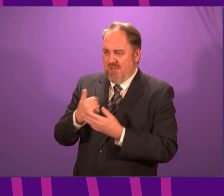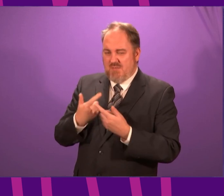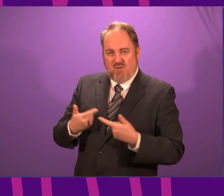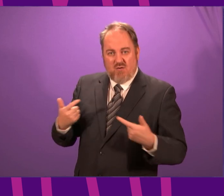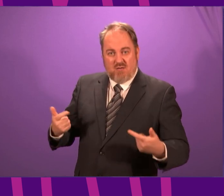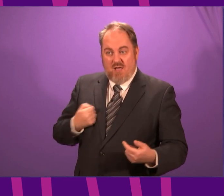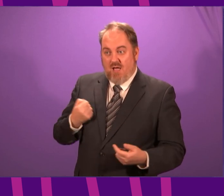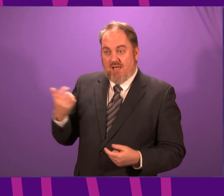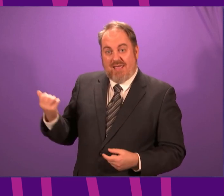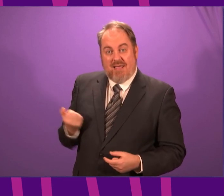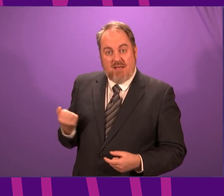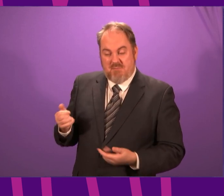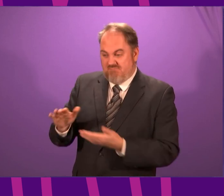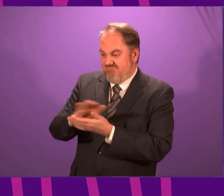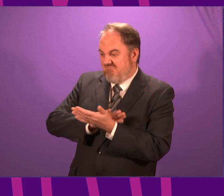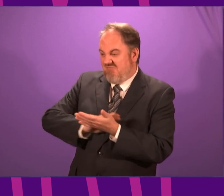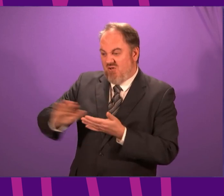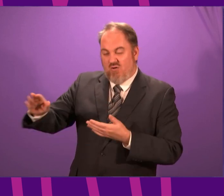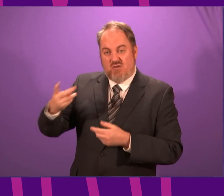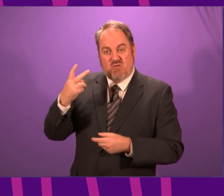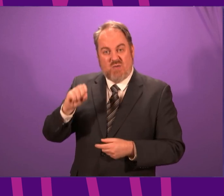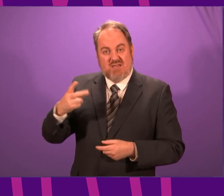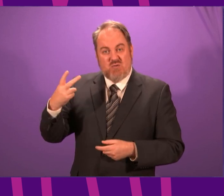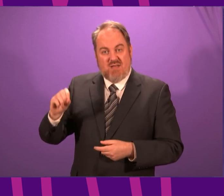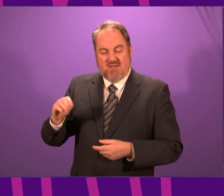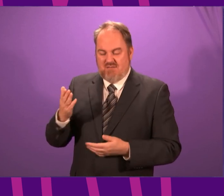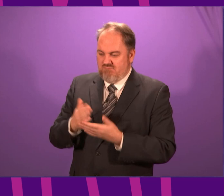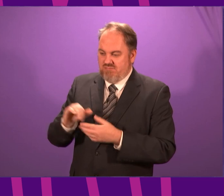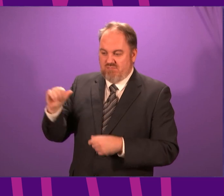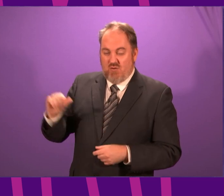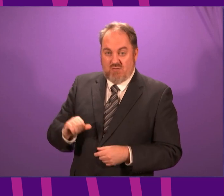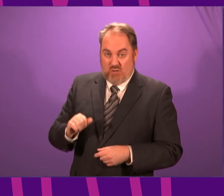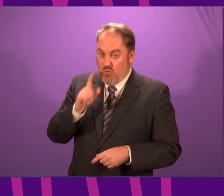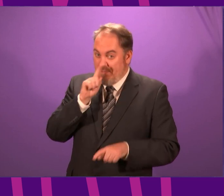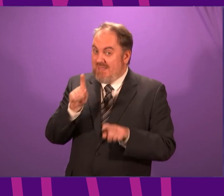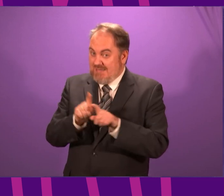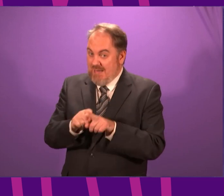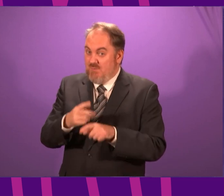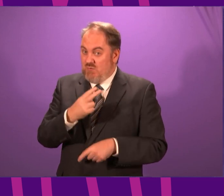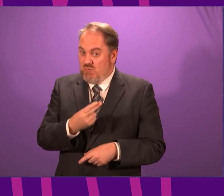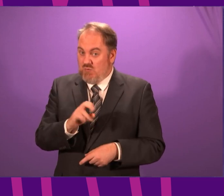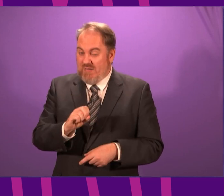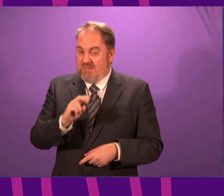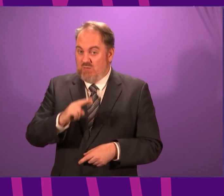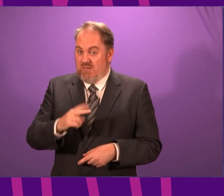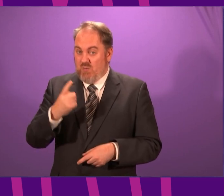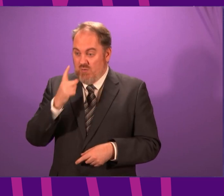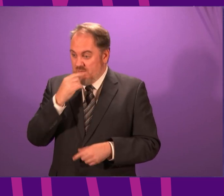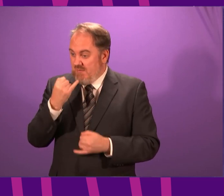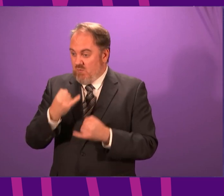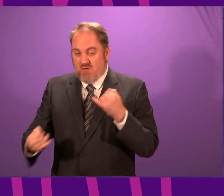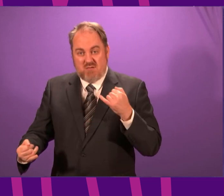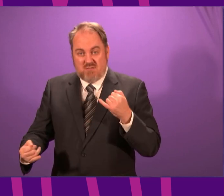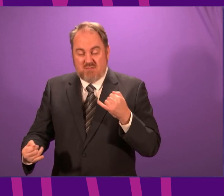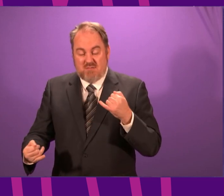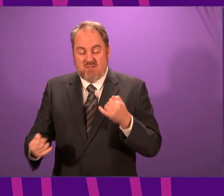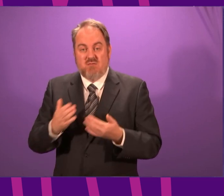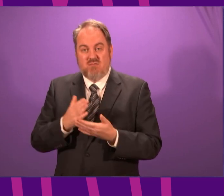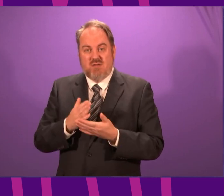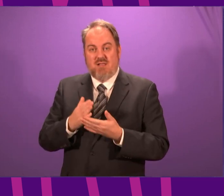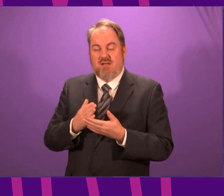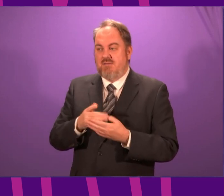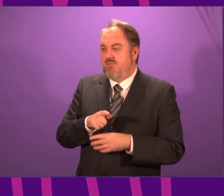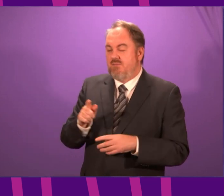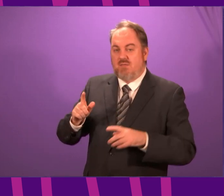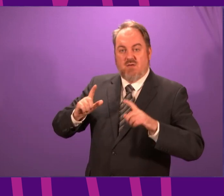out for 2020. Now it looks as though it will be the case for 2021. Detail I refer to is that